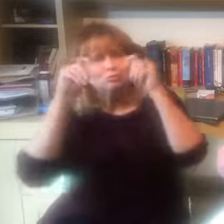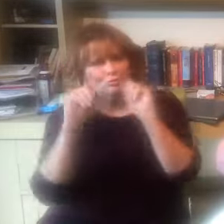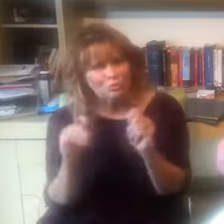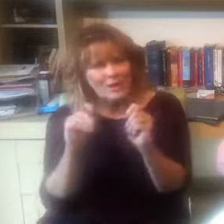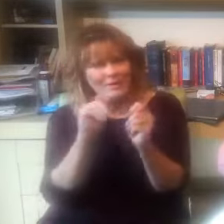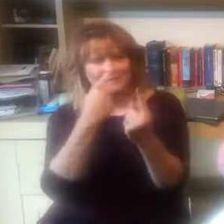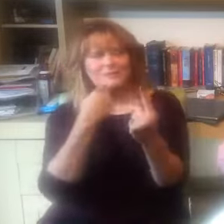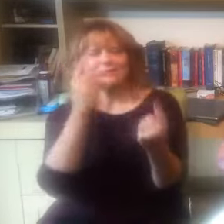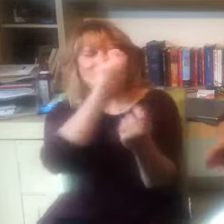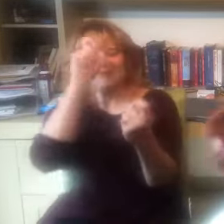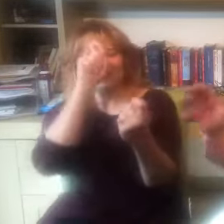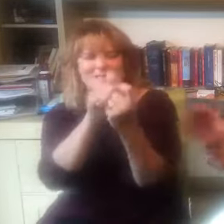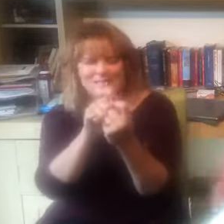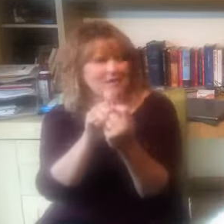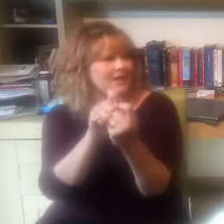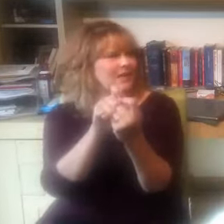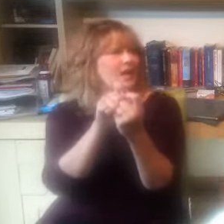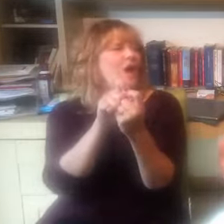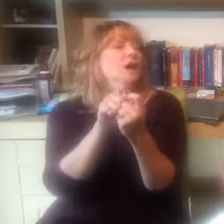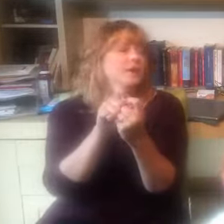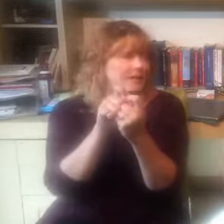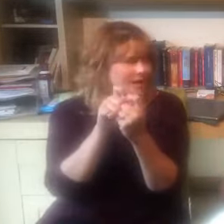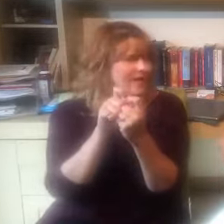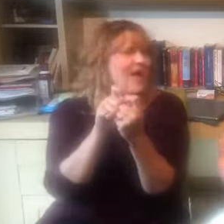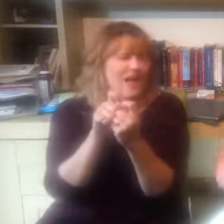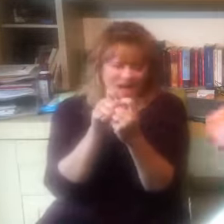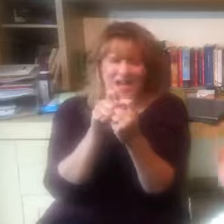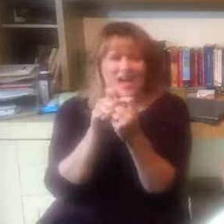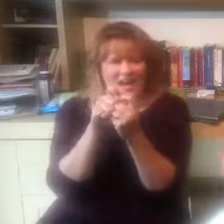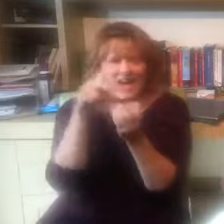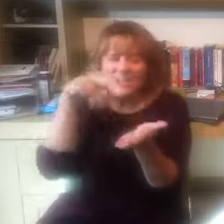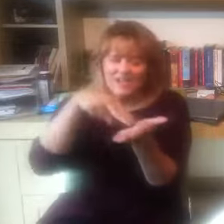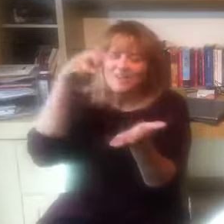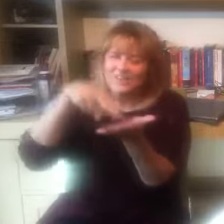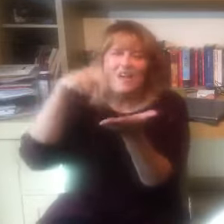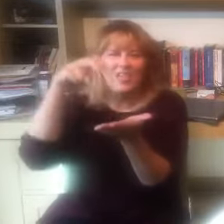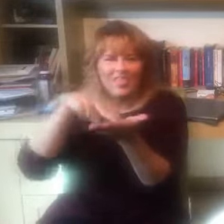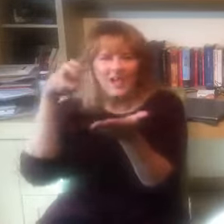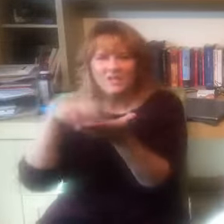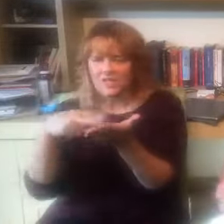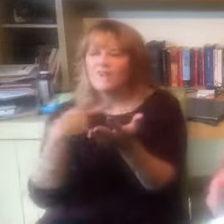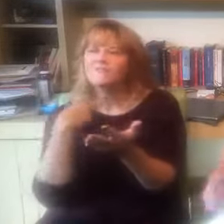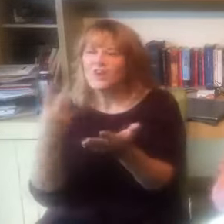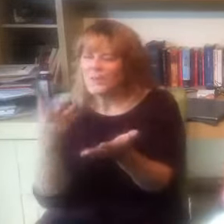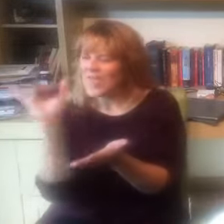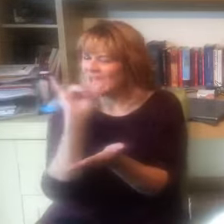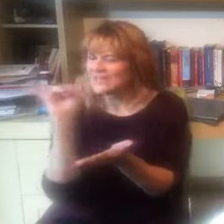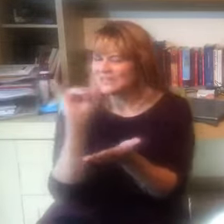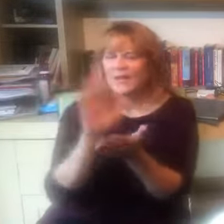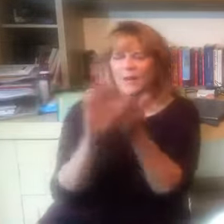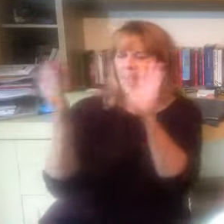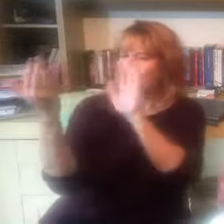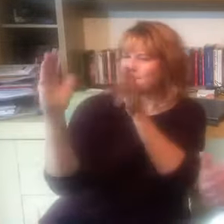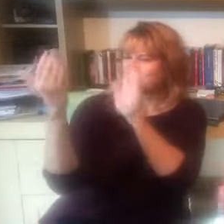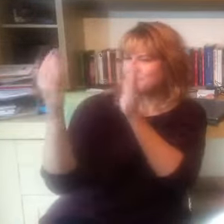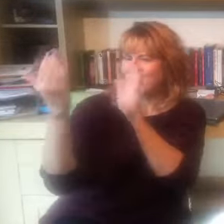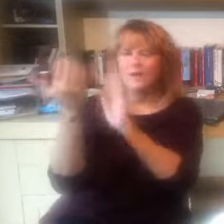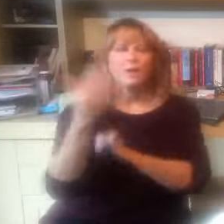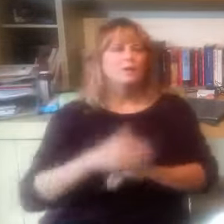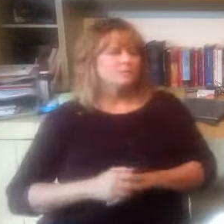exactly what you're saying, but they also do what you're doing. If you jump up and down, they jump up and down. And so it was like watching a mirror. That's how I